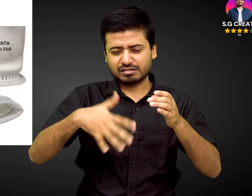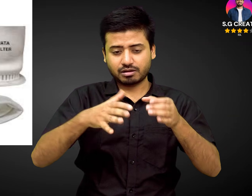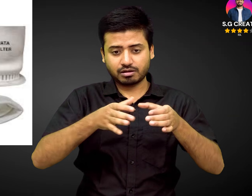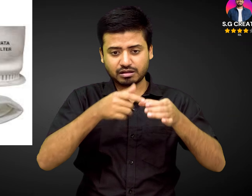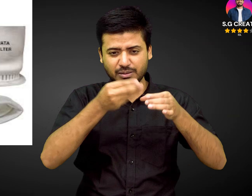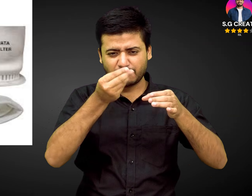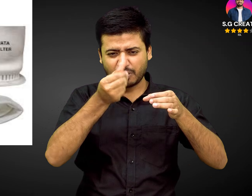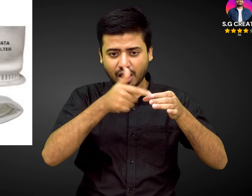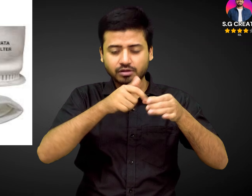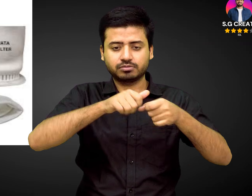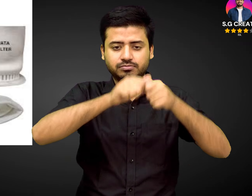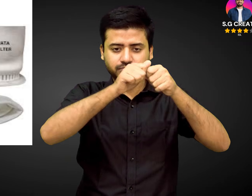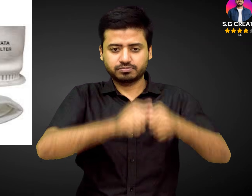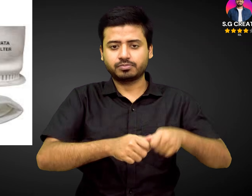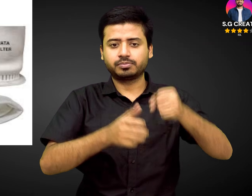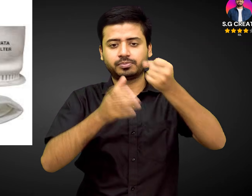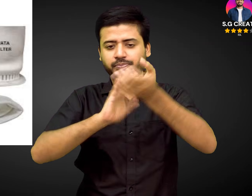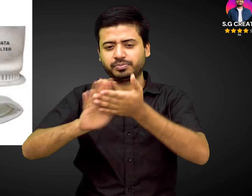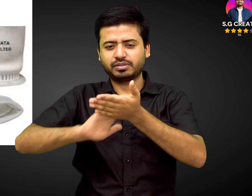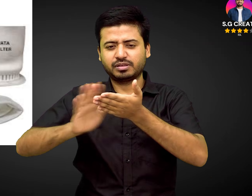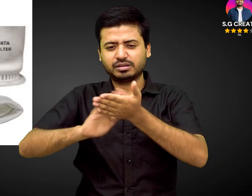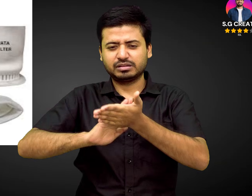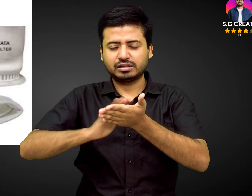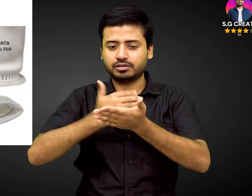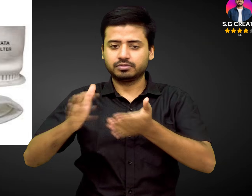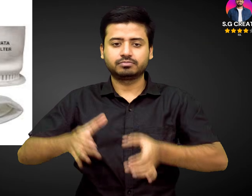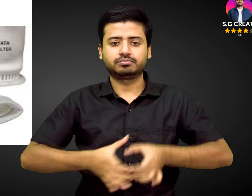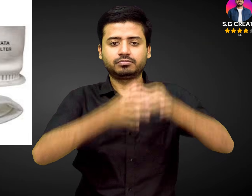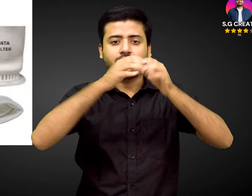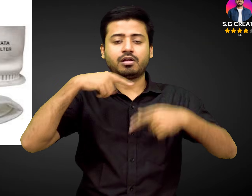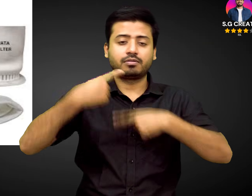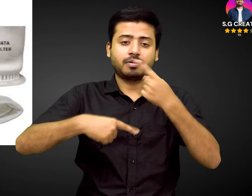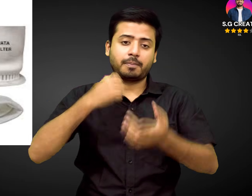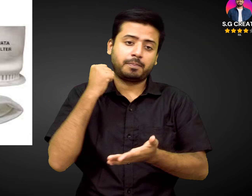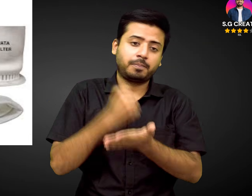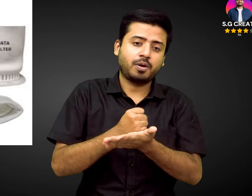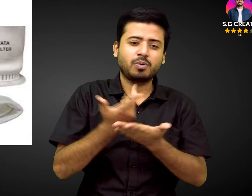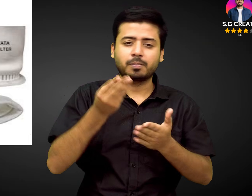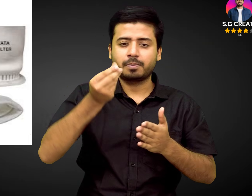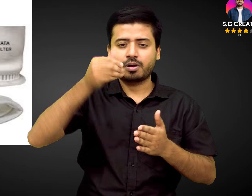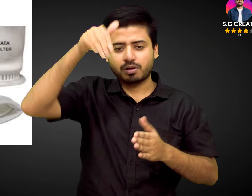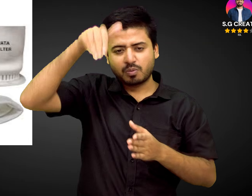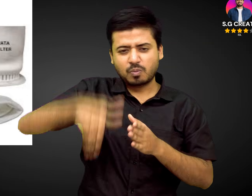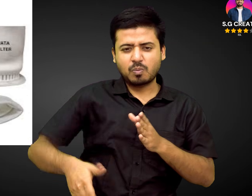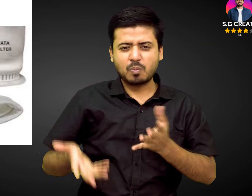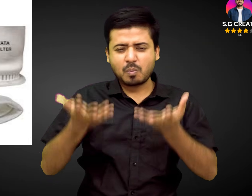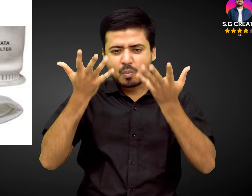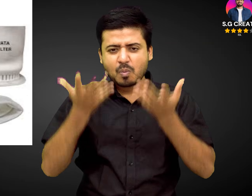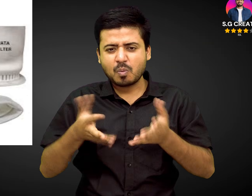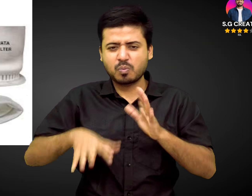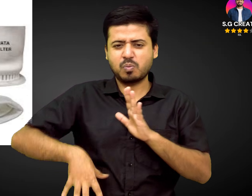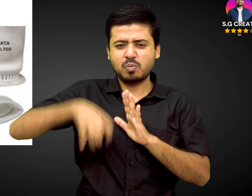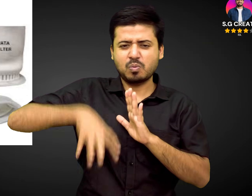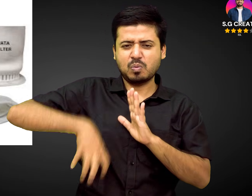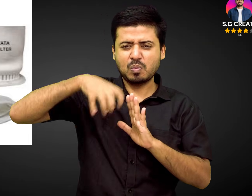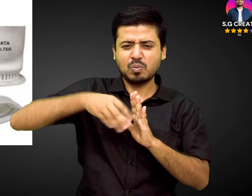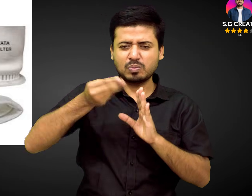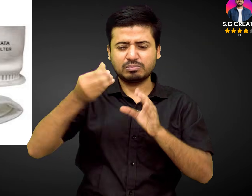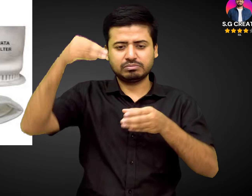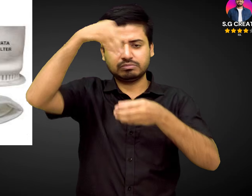Tannin-rich water can permanently stain porcelain sinks, bathtubs, toilets, and light-colored laundry. Taste and odor.